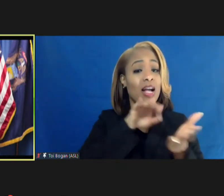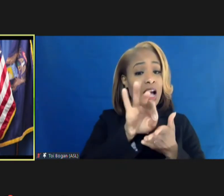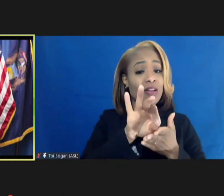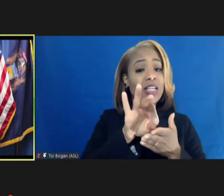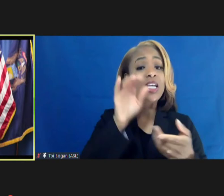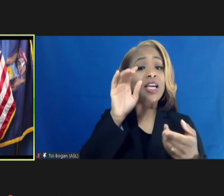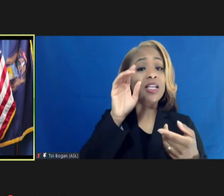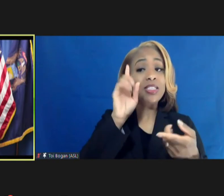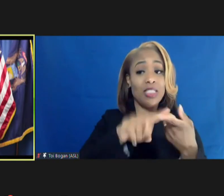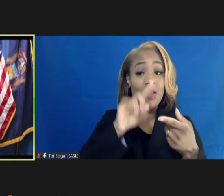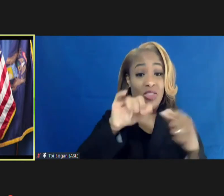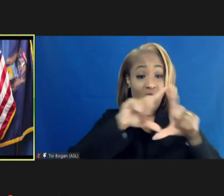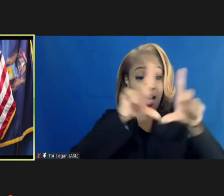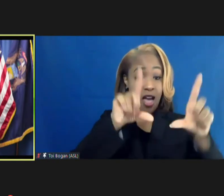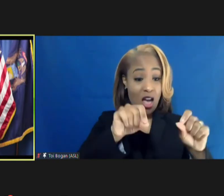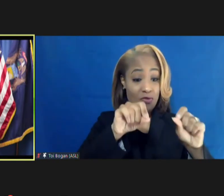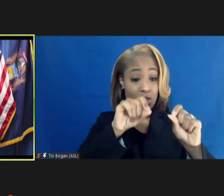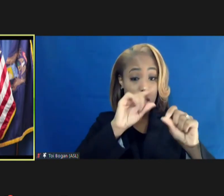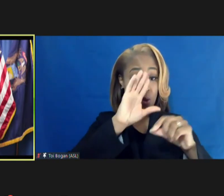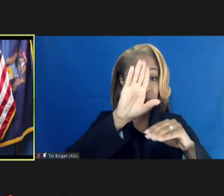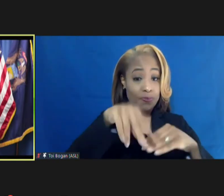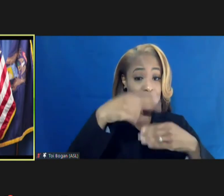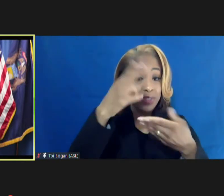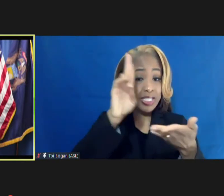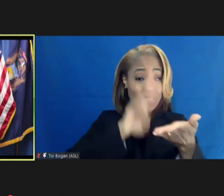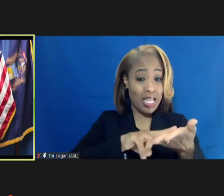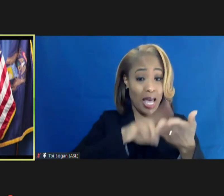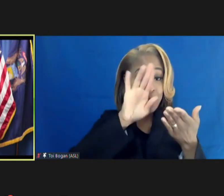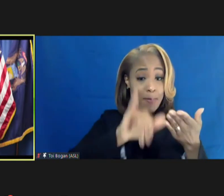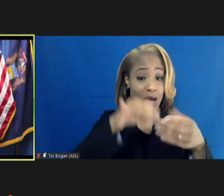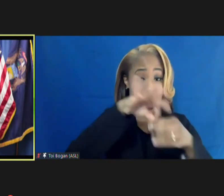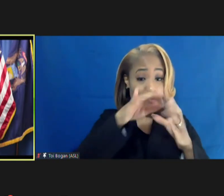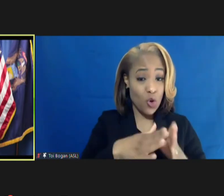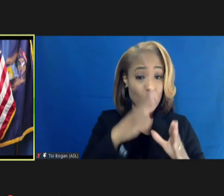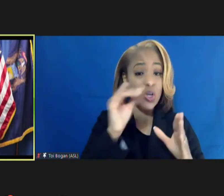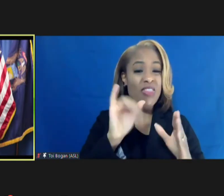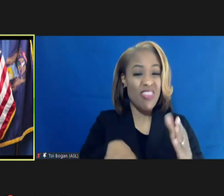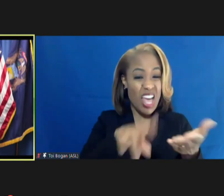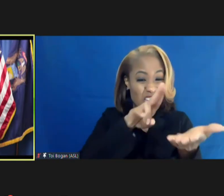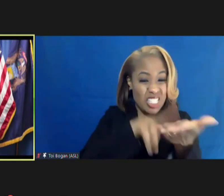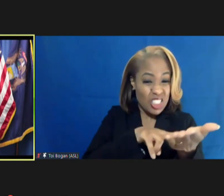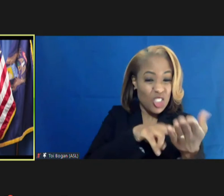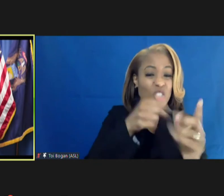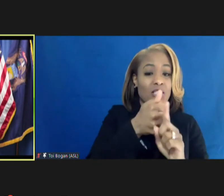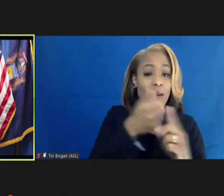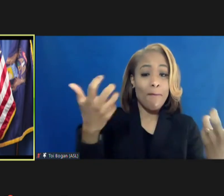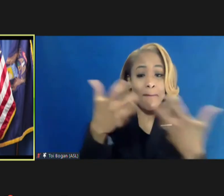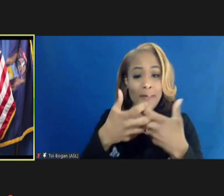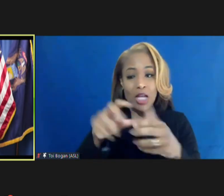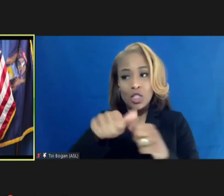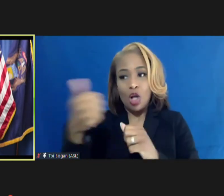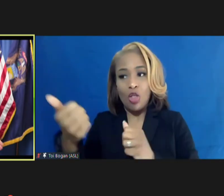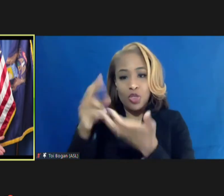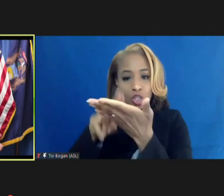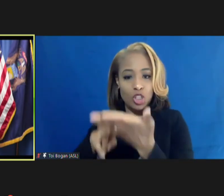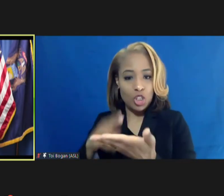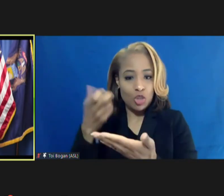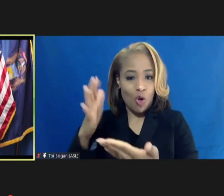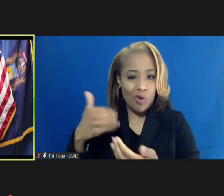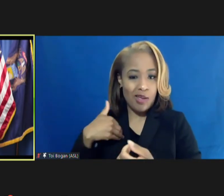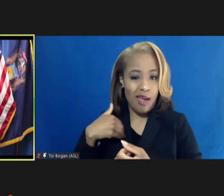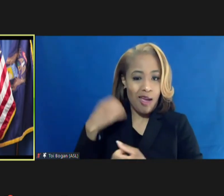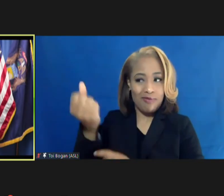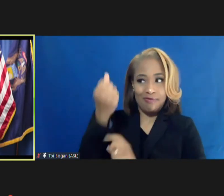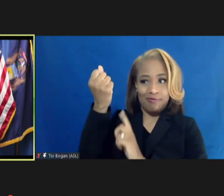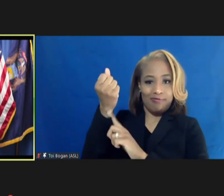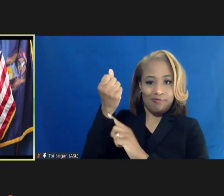it's placed in is signed by the voter and that signature matches the other signatures that are on file. So again, there's